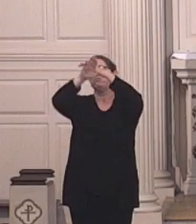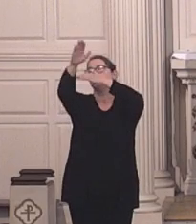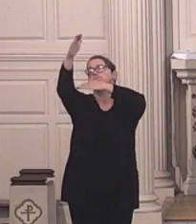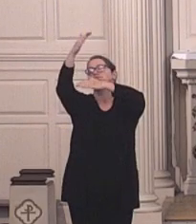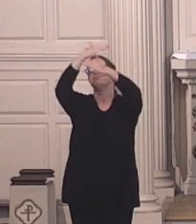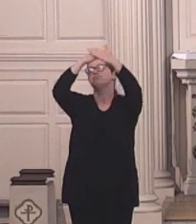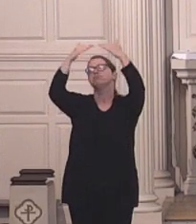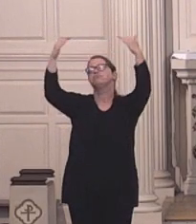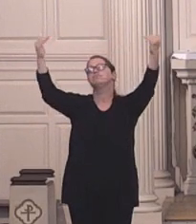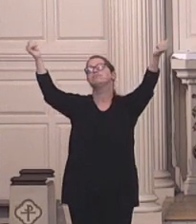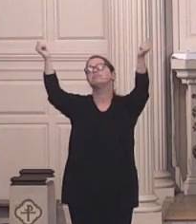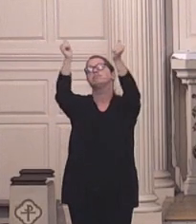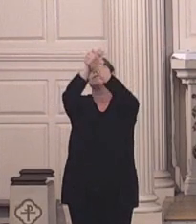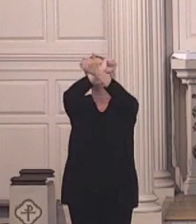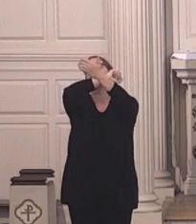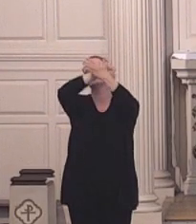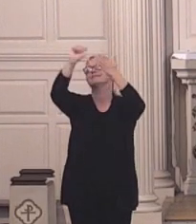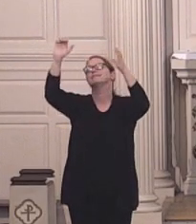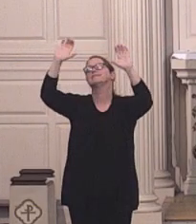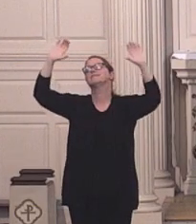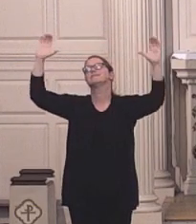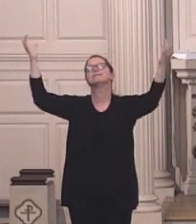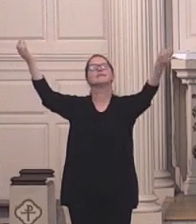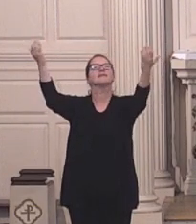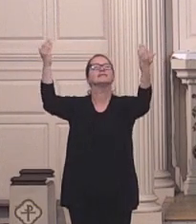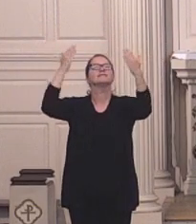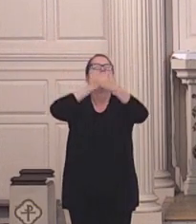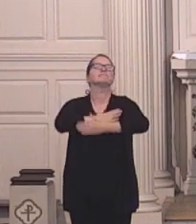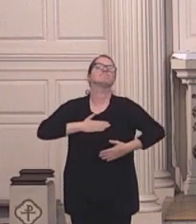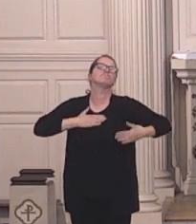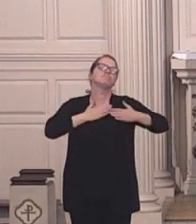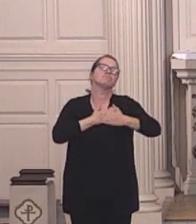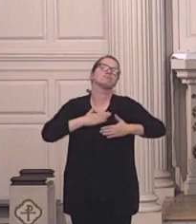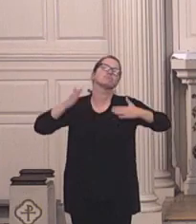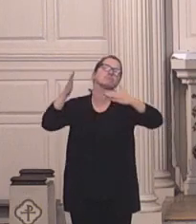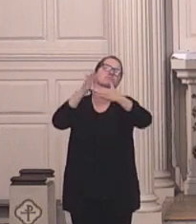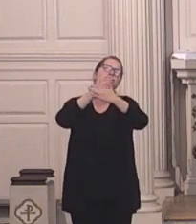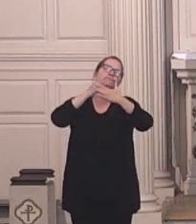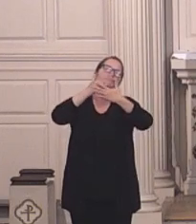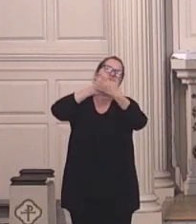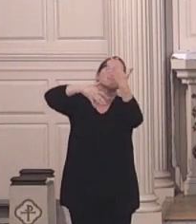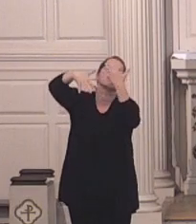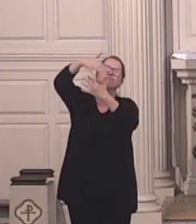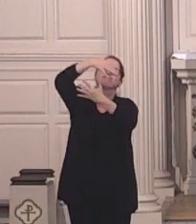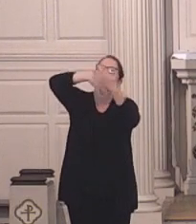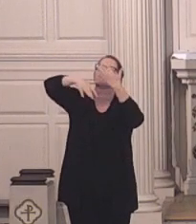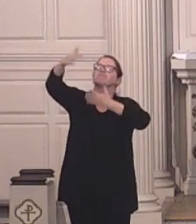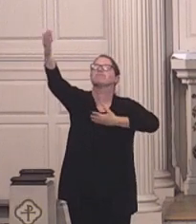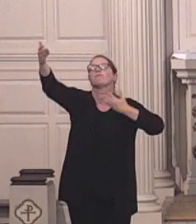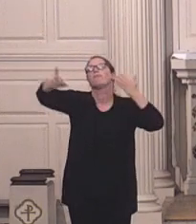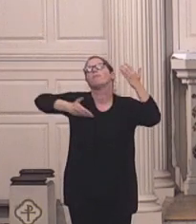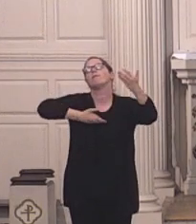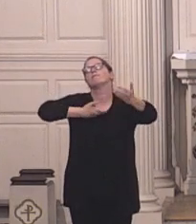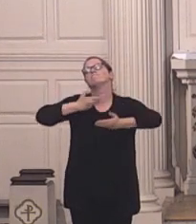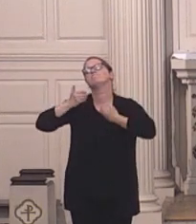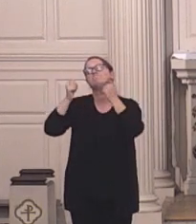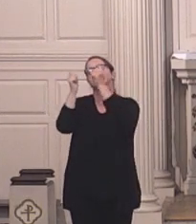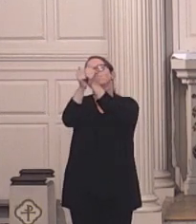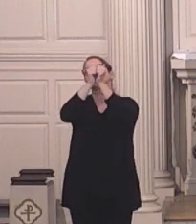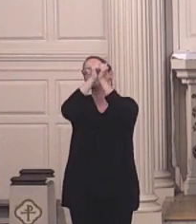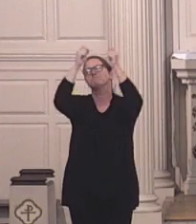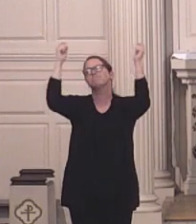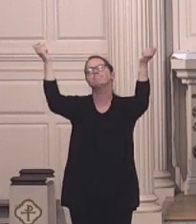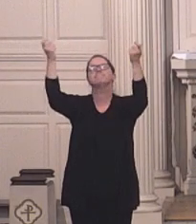bestow, grant us with your saints through the west, where the heavenly feast